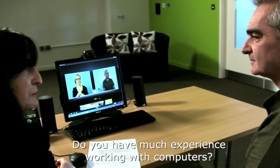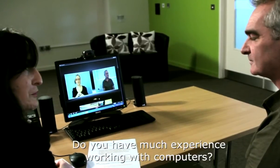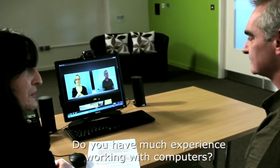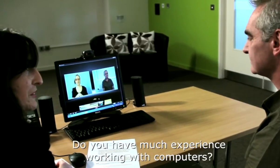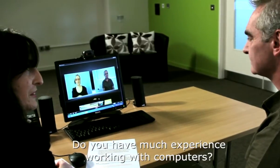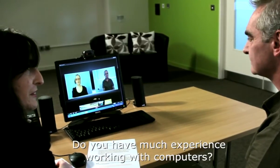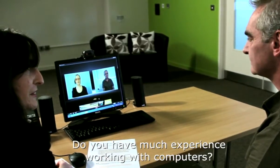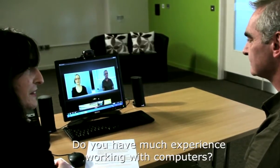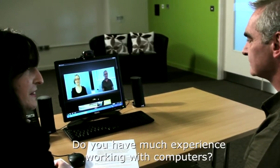with computers?